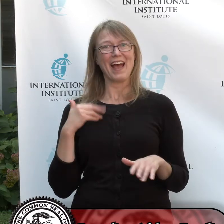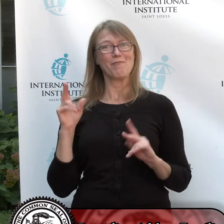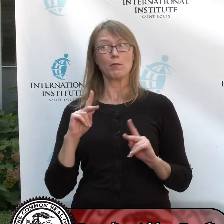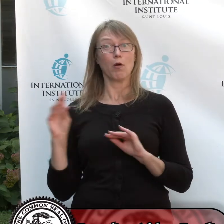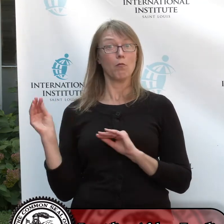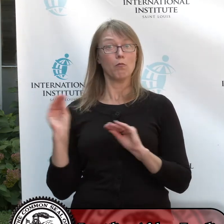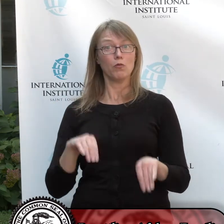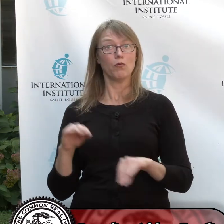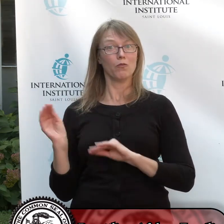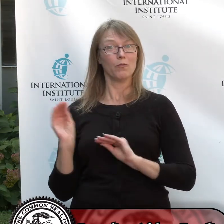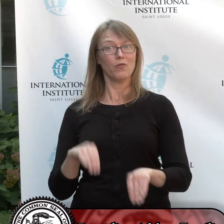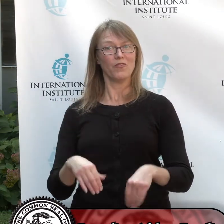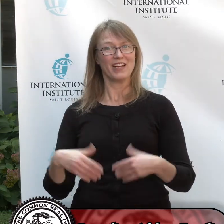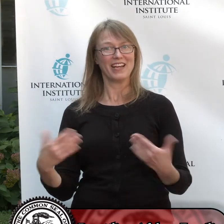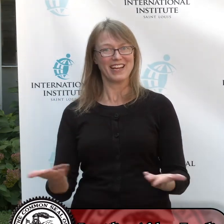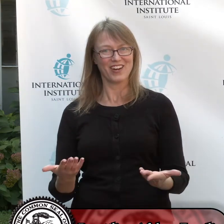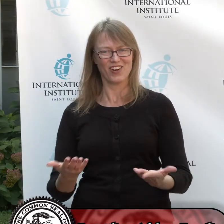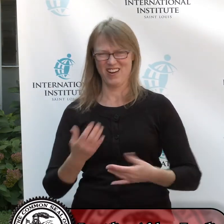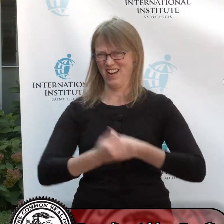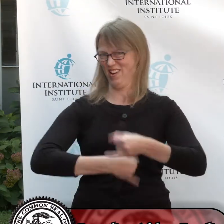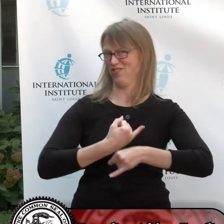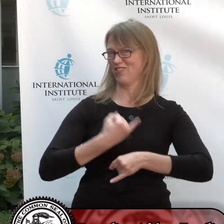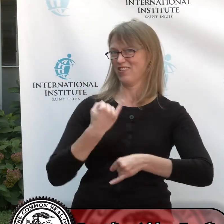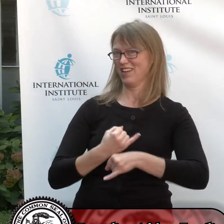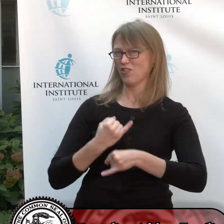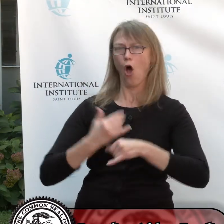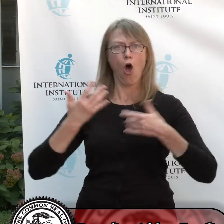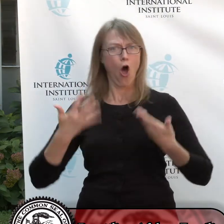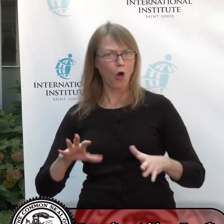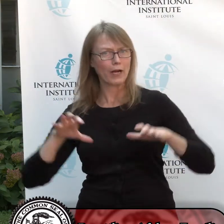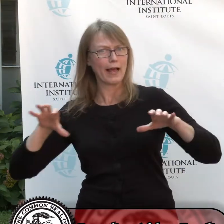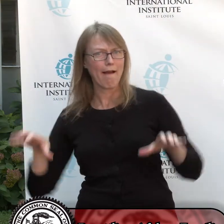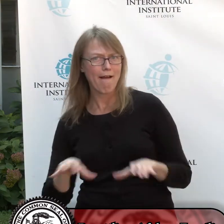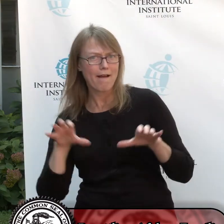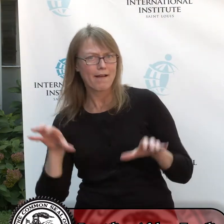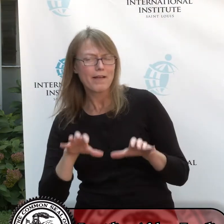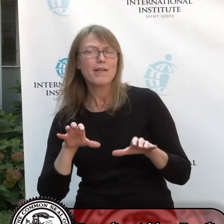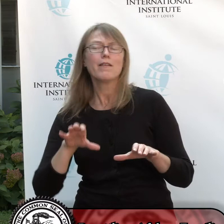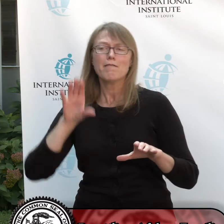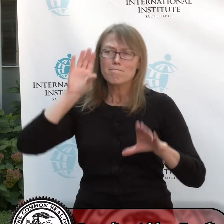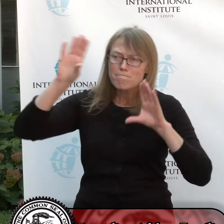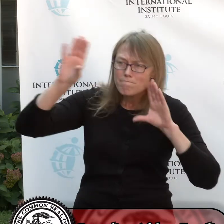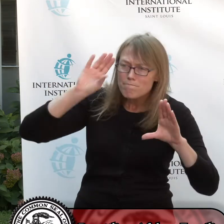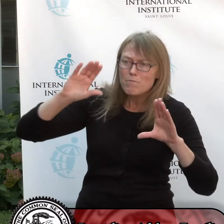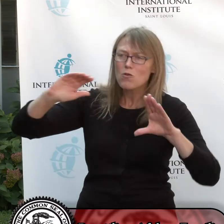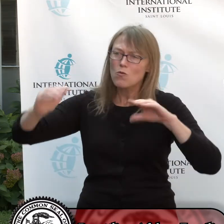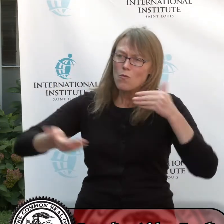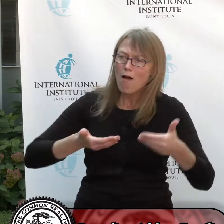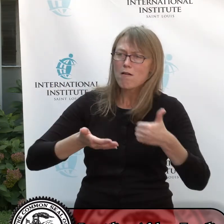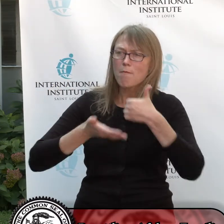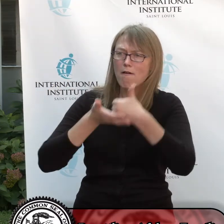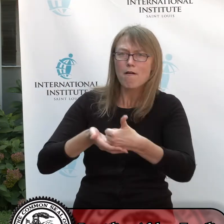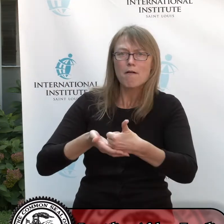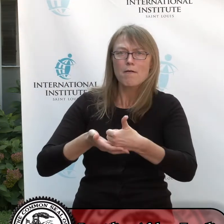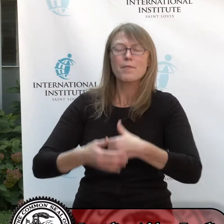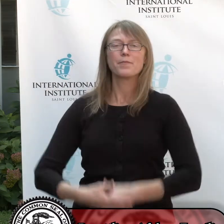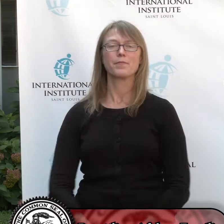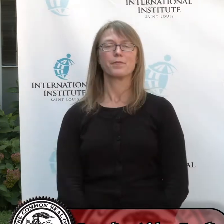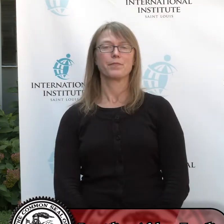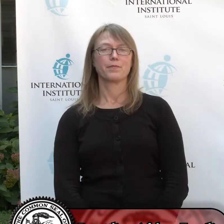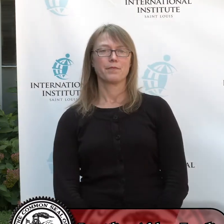has been working to welcome those Afghans into this community. Obviously, with